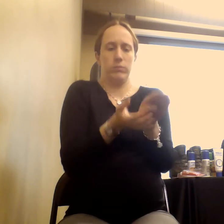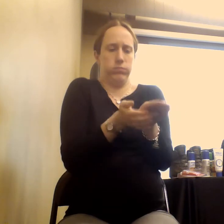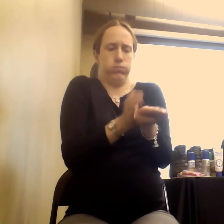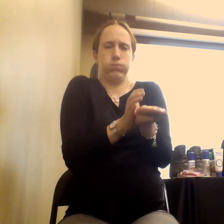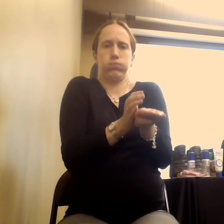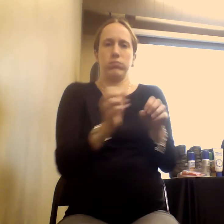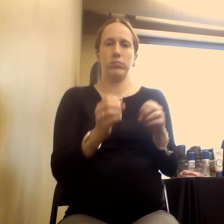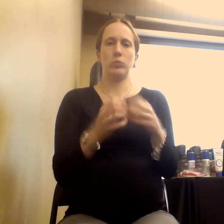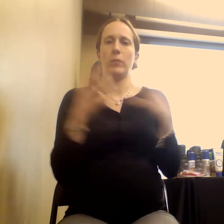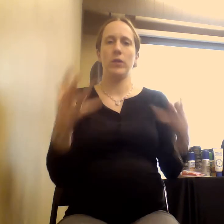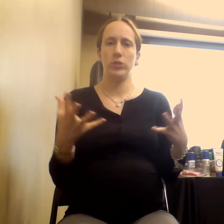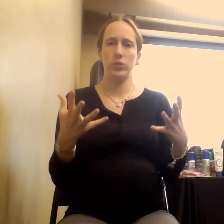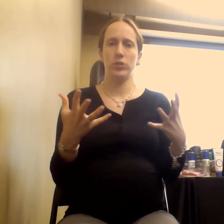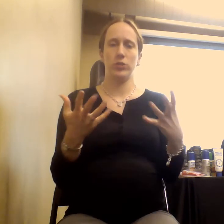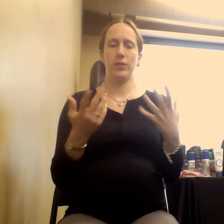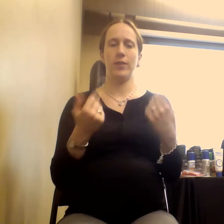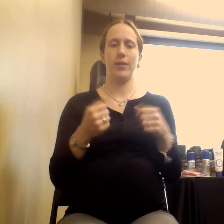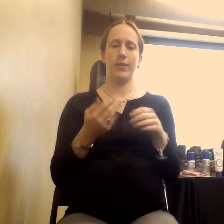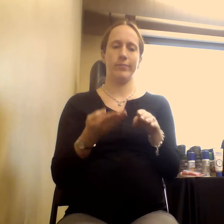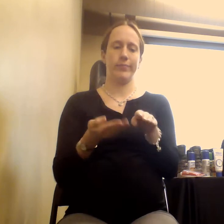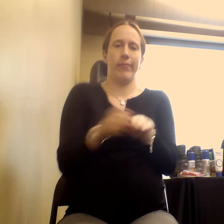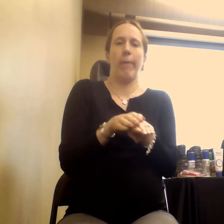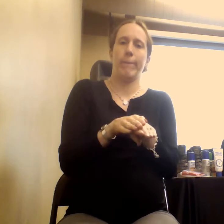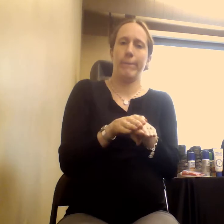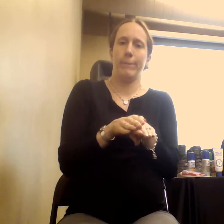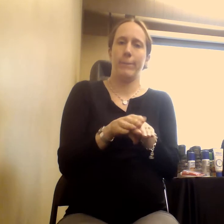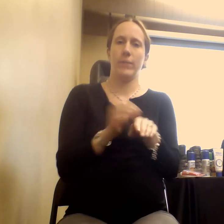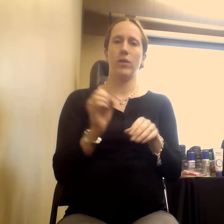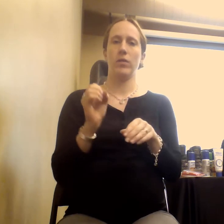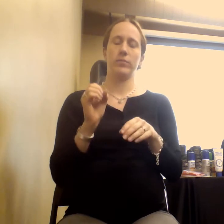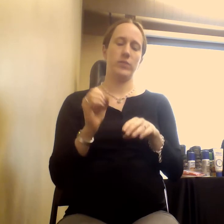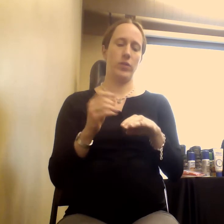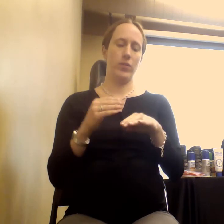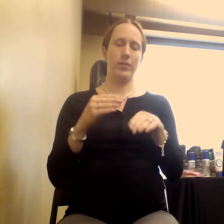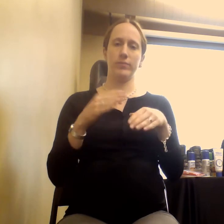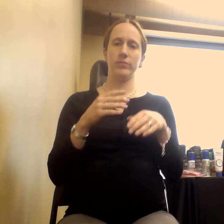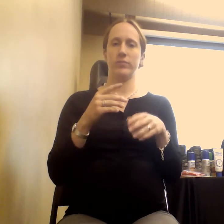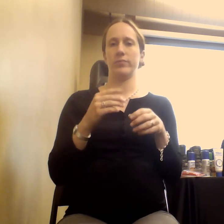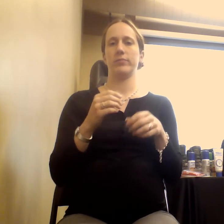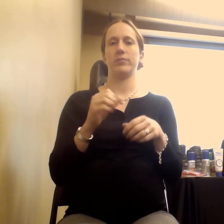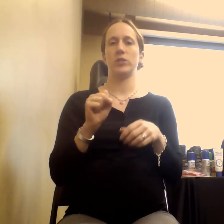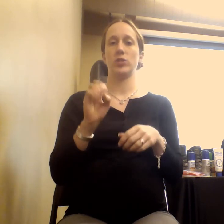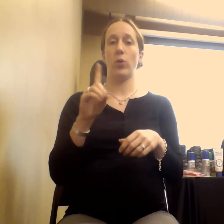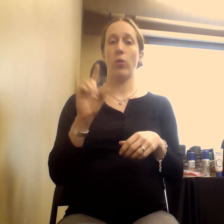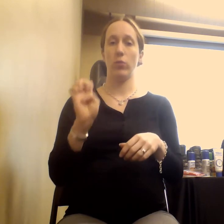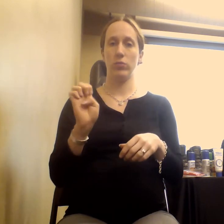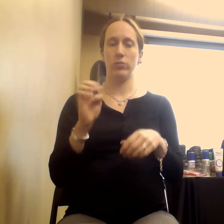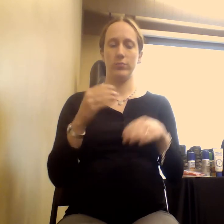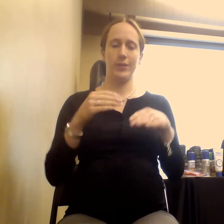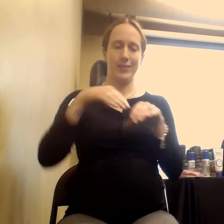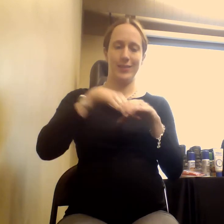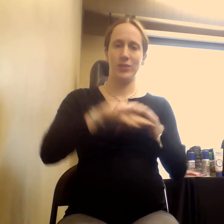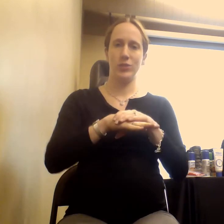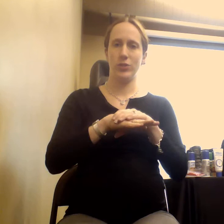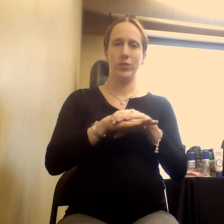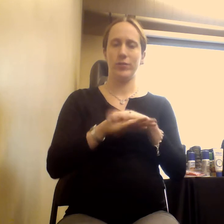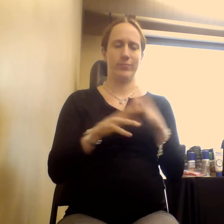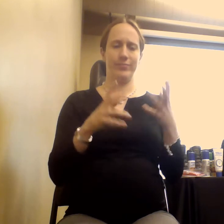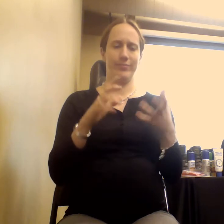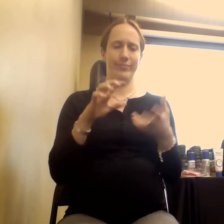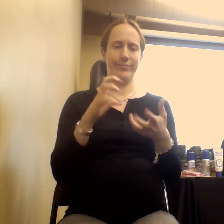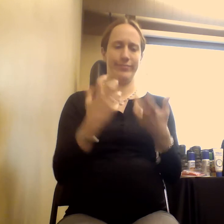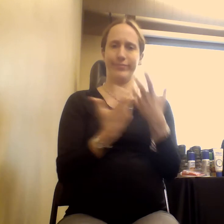over the insert, so that doesn't work really well. So insoles are very important to your arch. They're also very important to